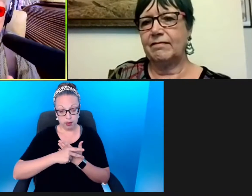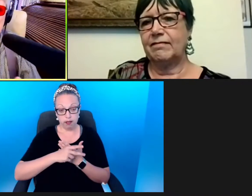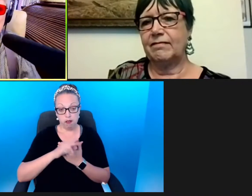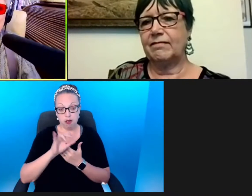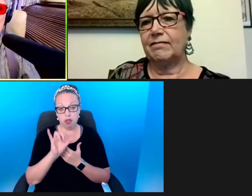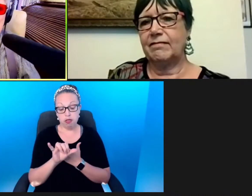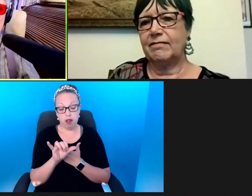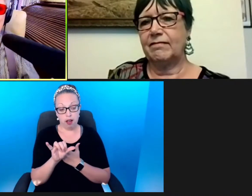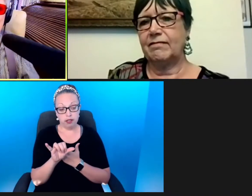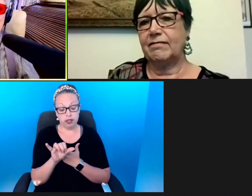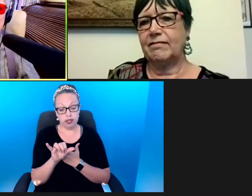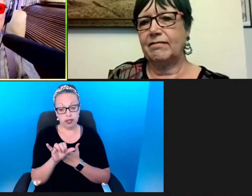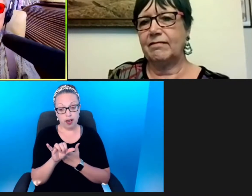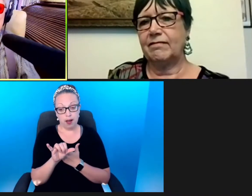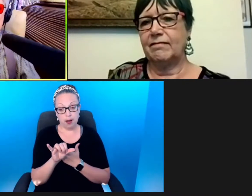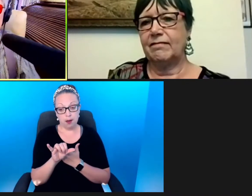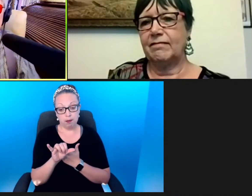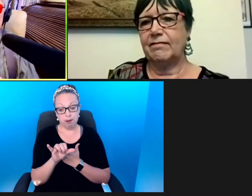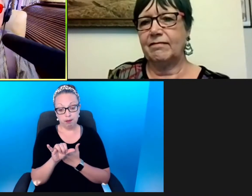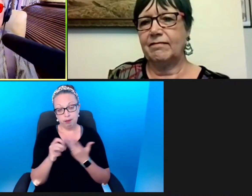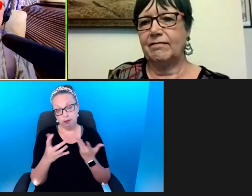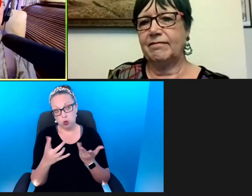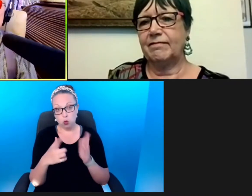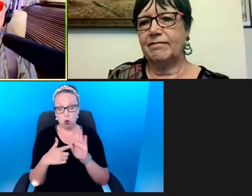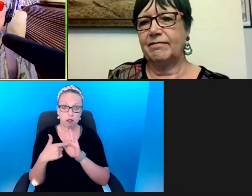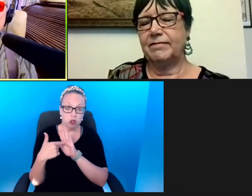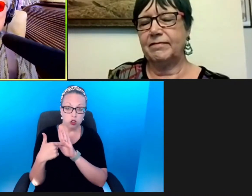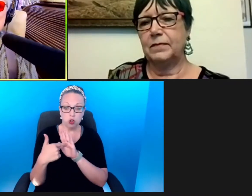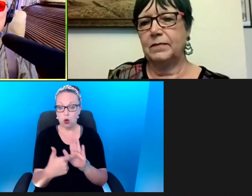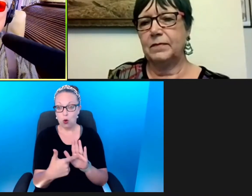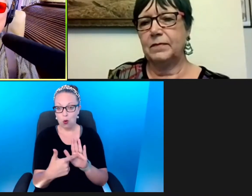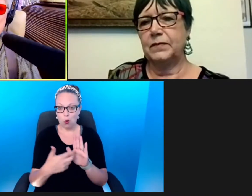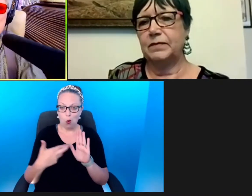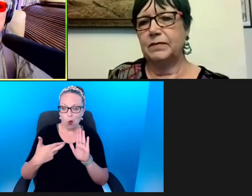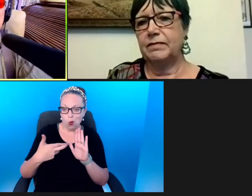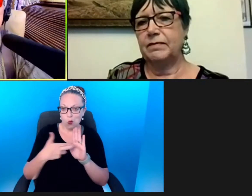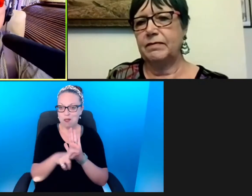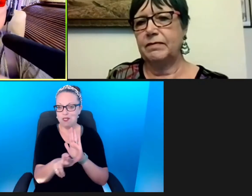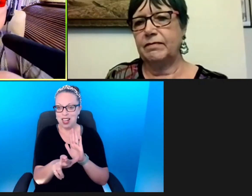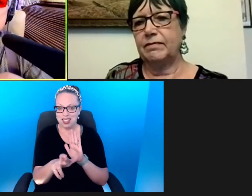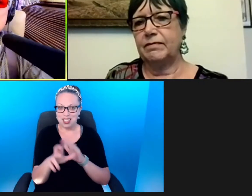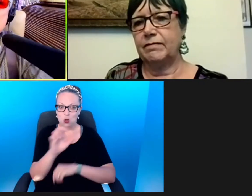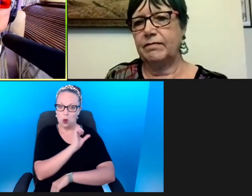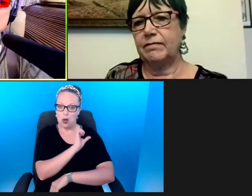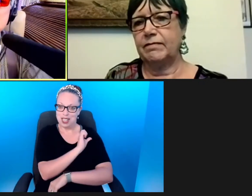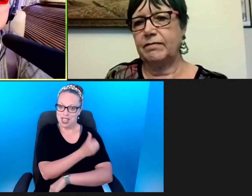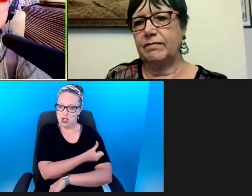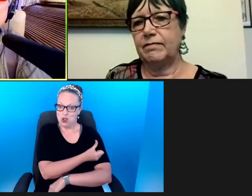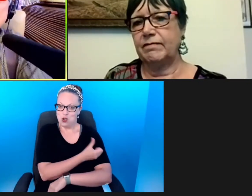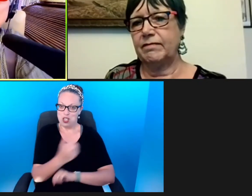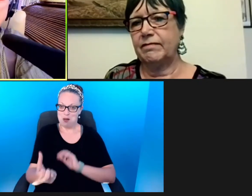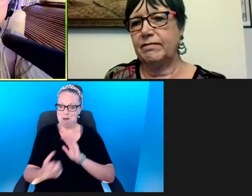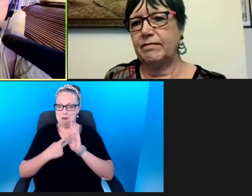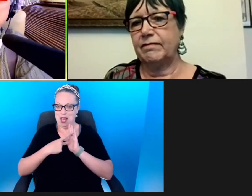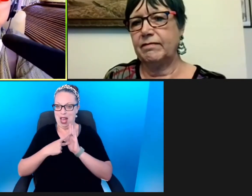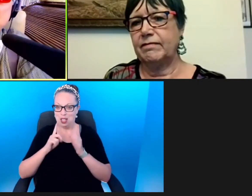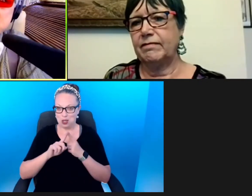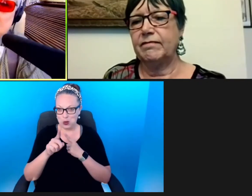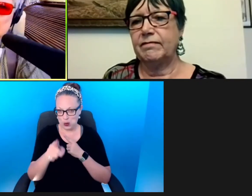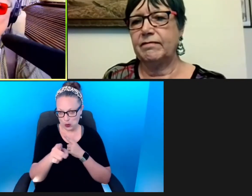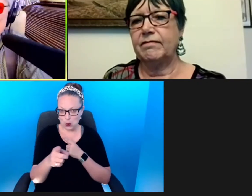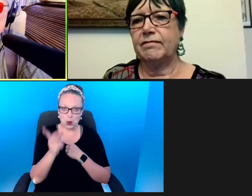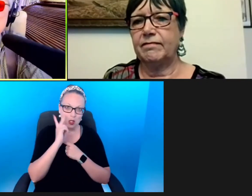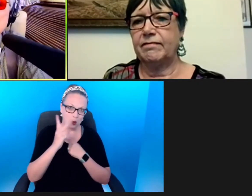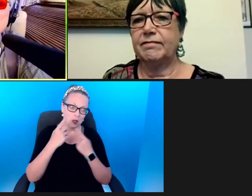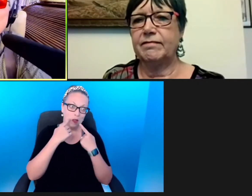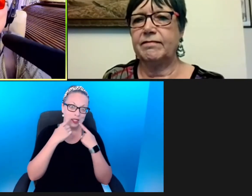the sort of the reflected energy back to you as you saw success upon success,